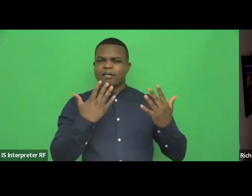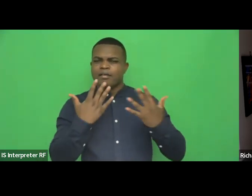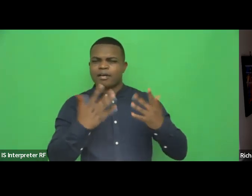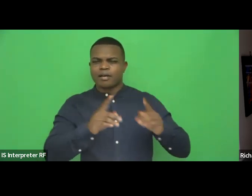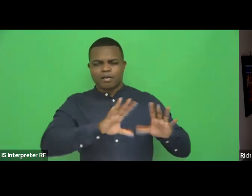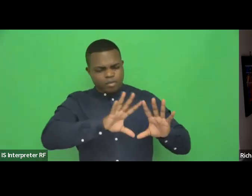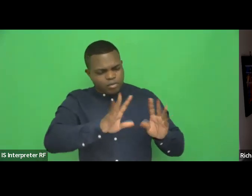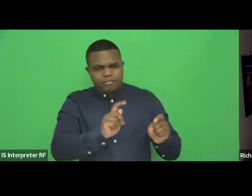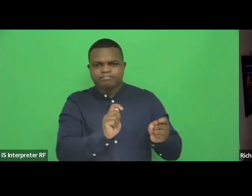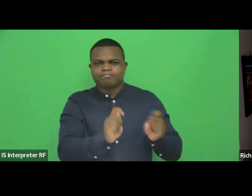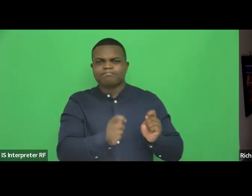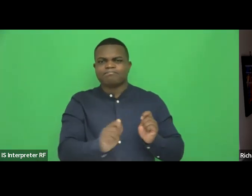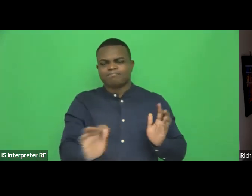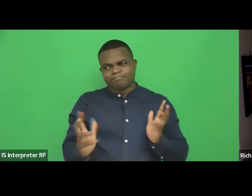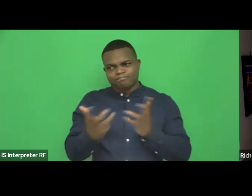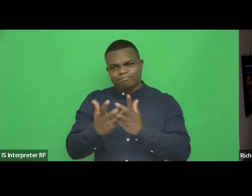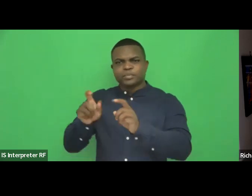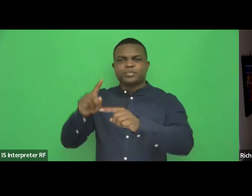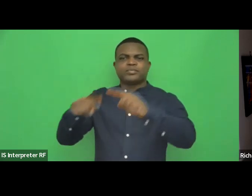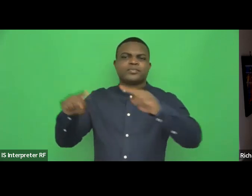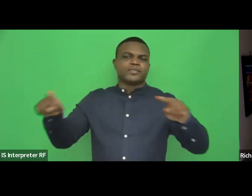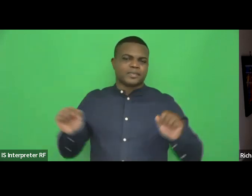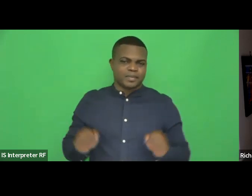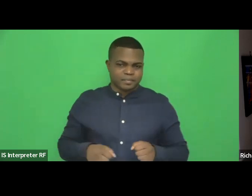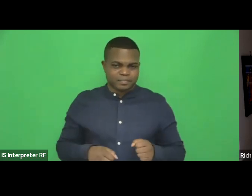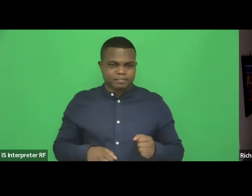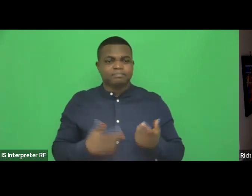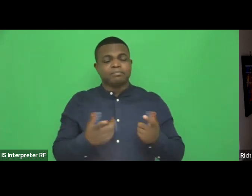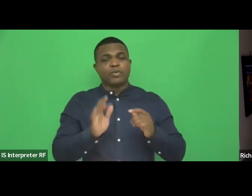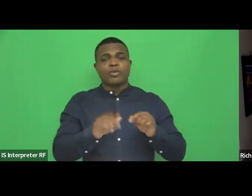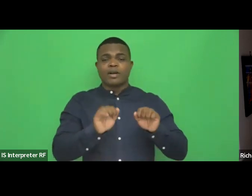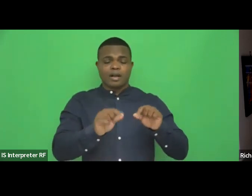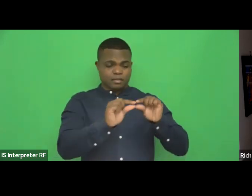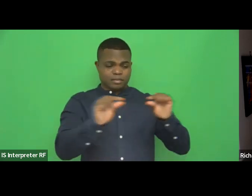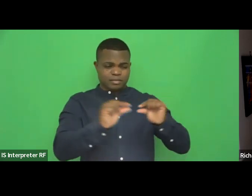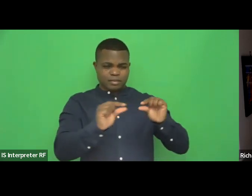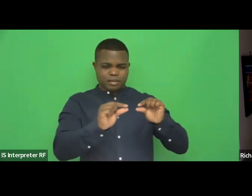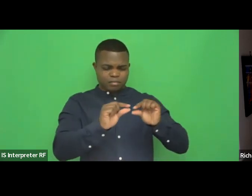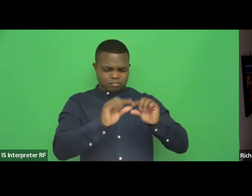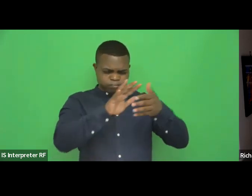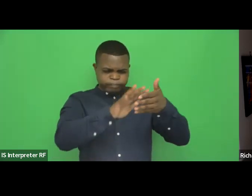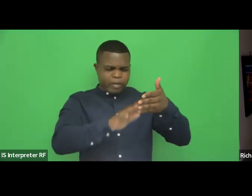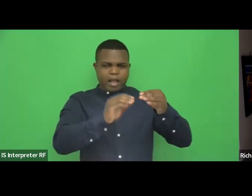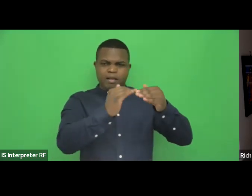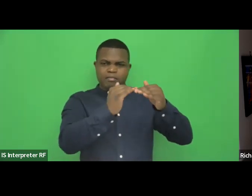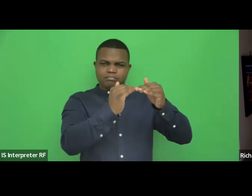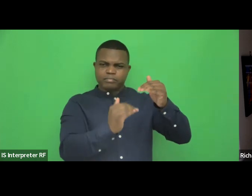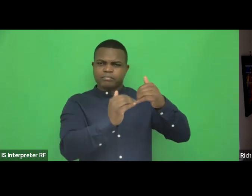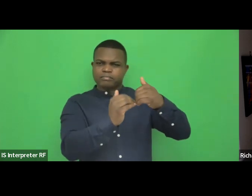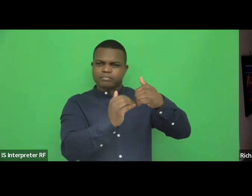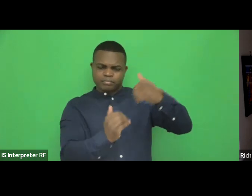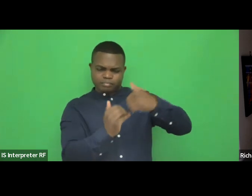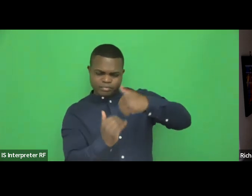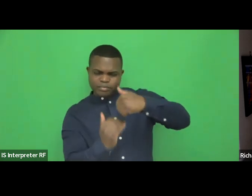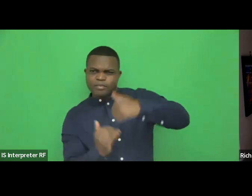features are widely implemented in modern reading technologies. Having been initially included for people with disabilities,